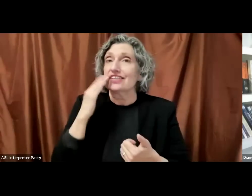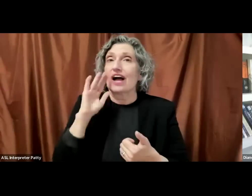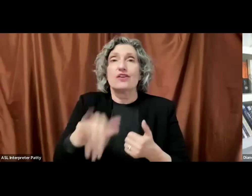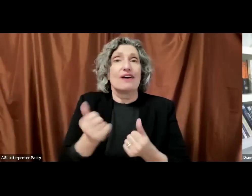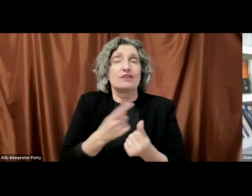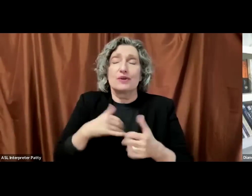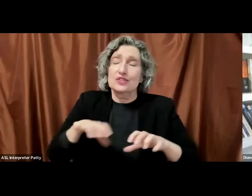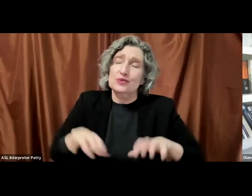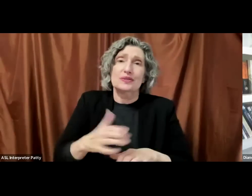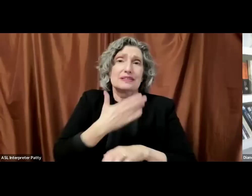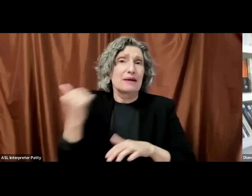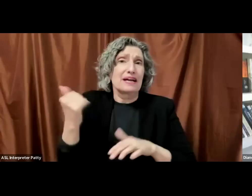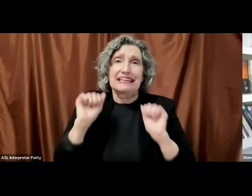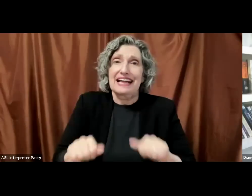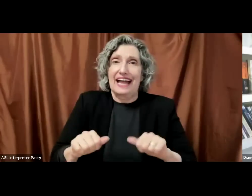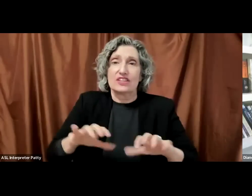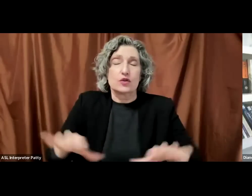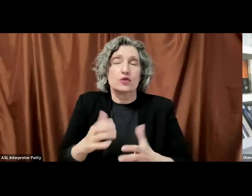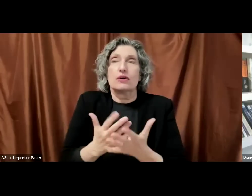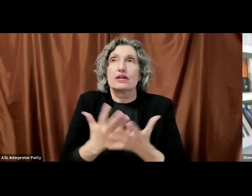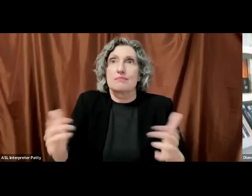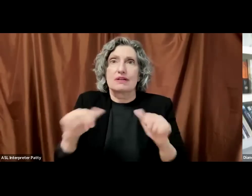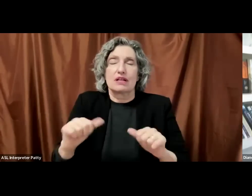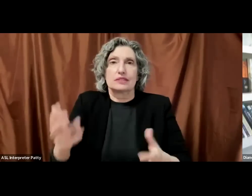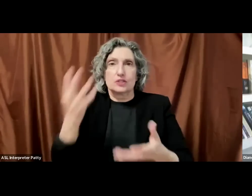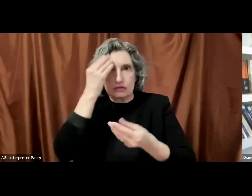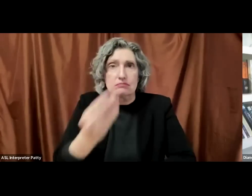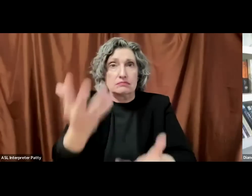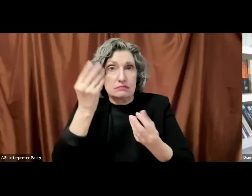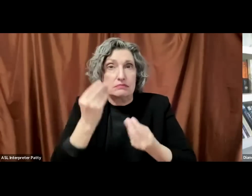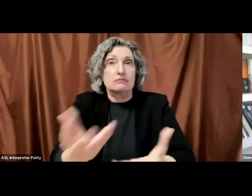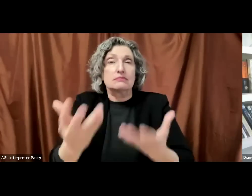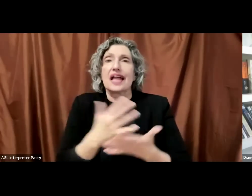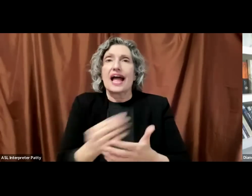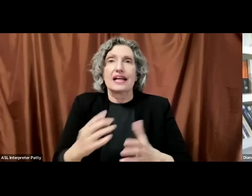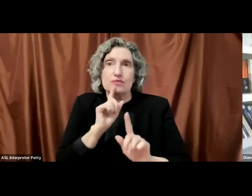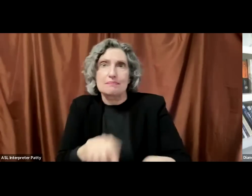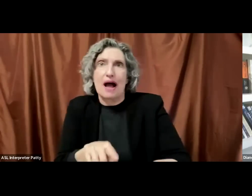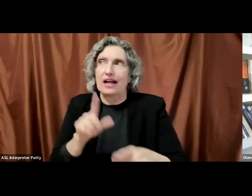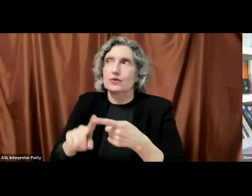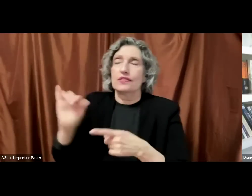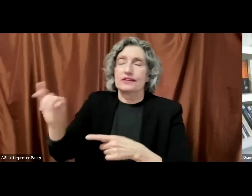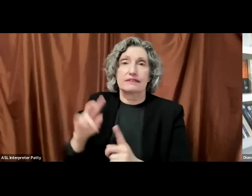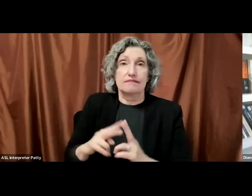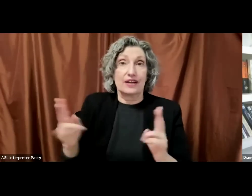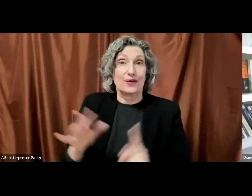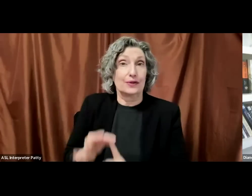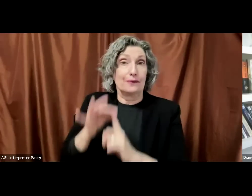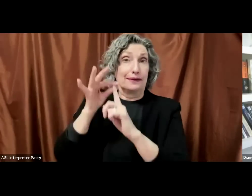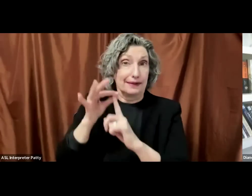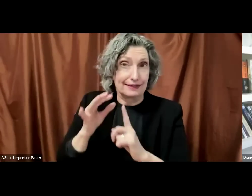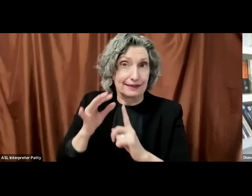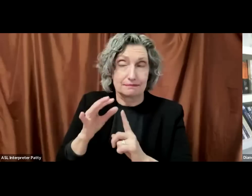very most to share information with you all to respond to this unique and uniquely challenging